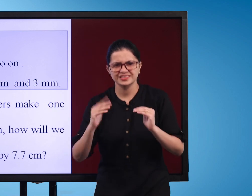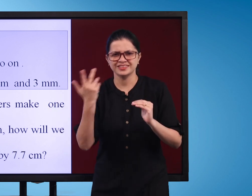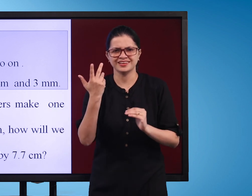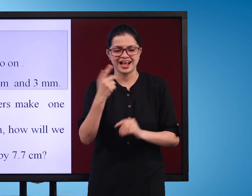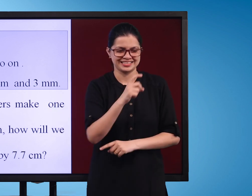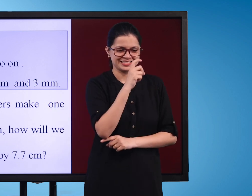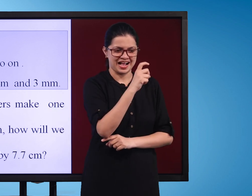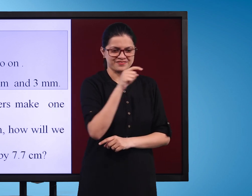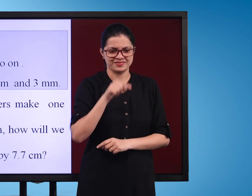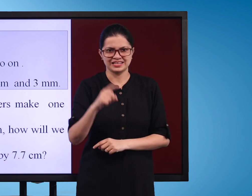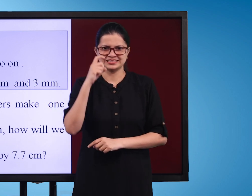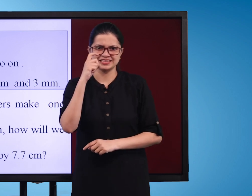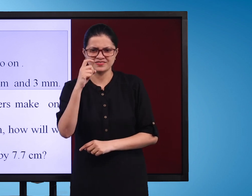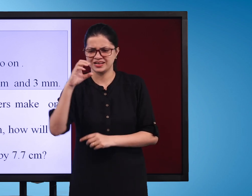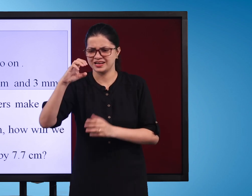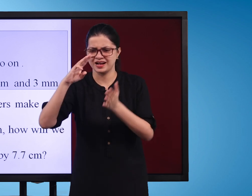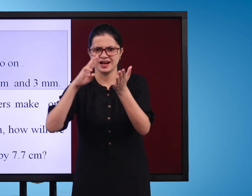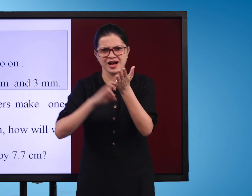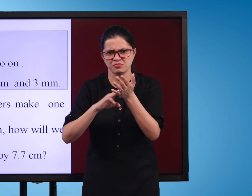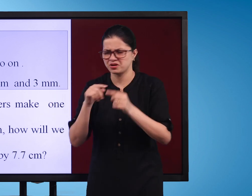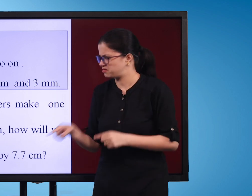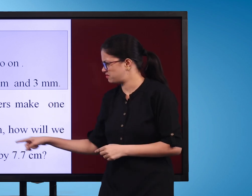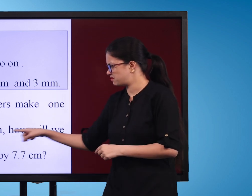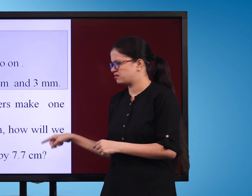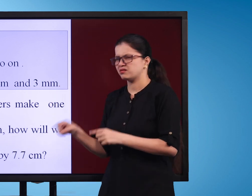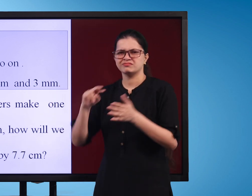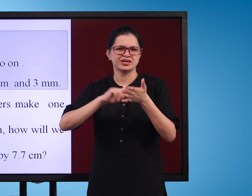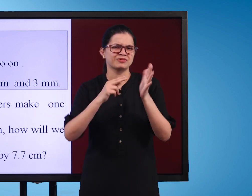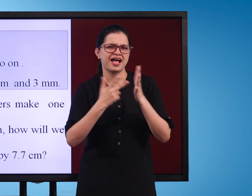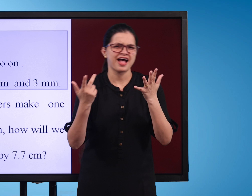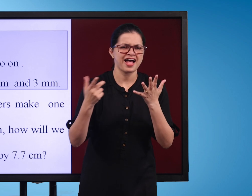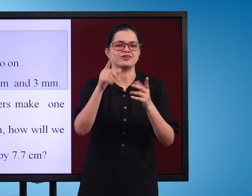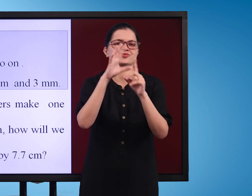What do we mean by 7.7 centimeters?